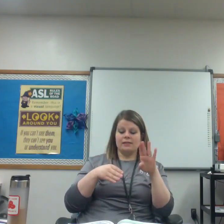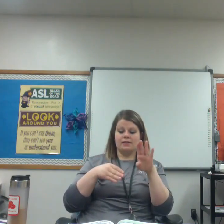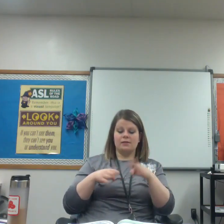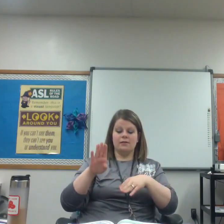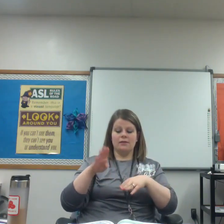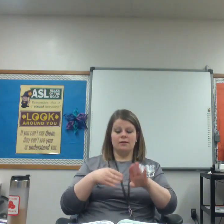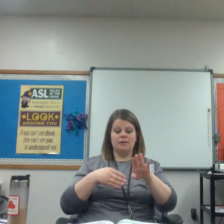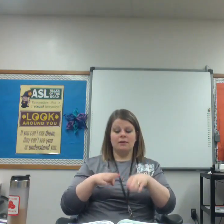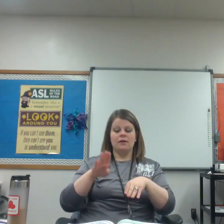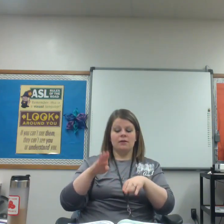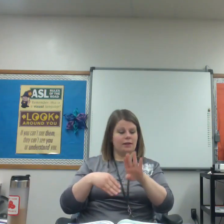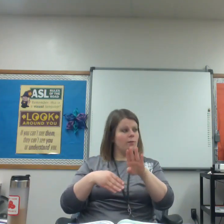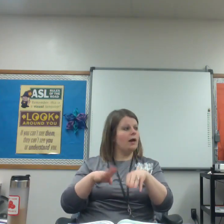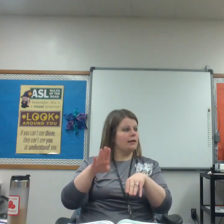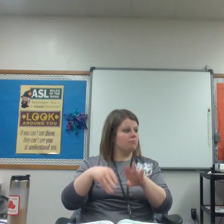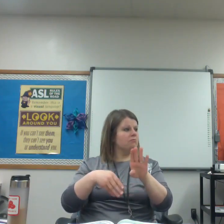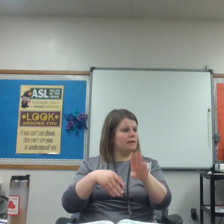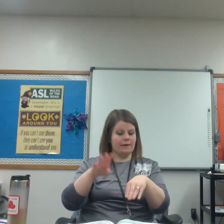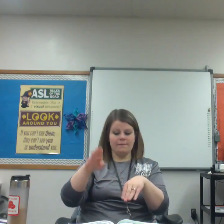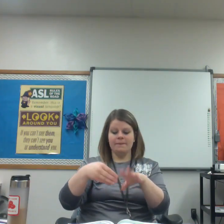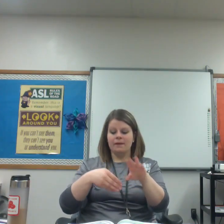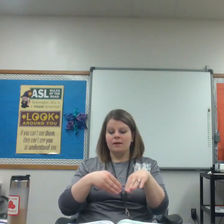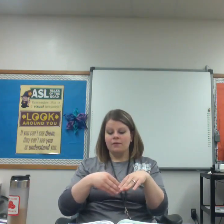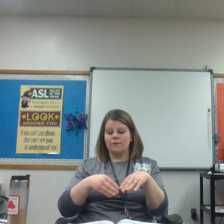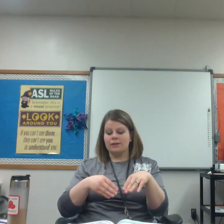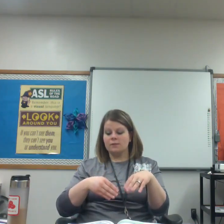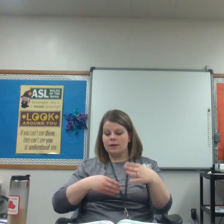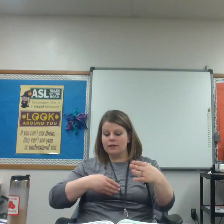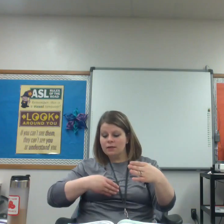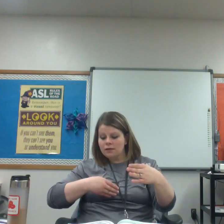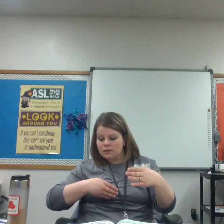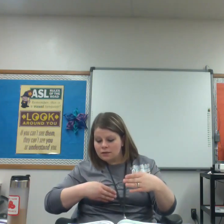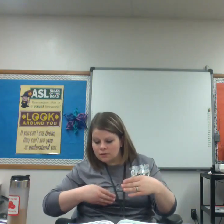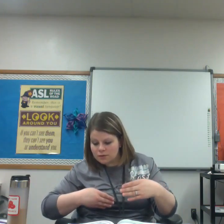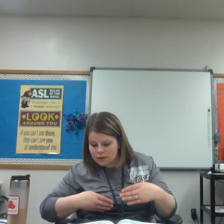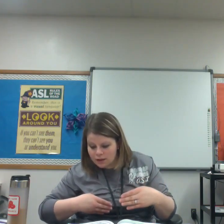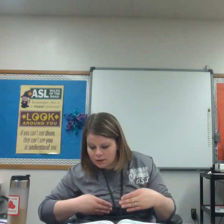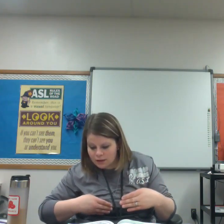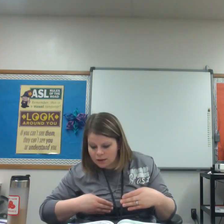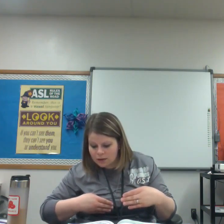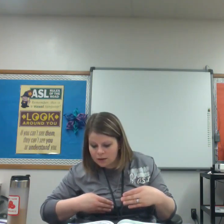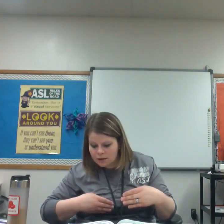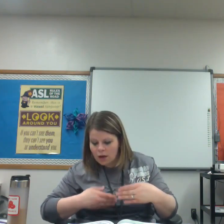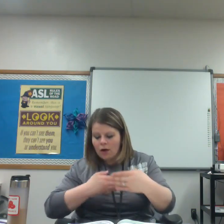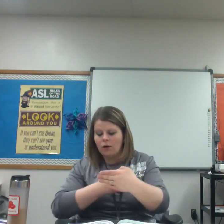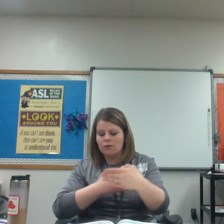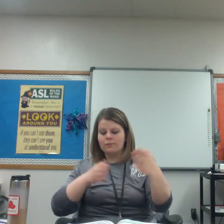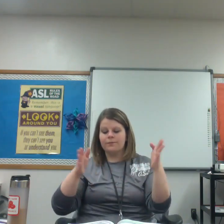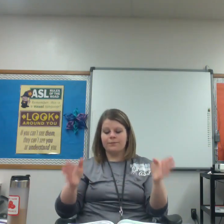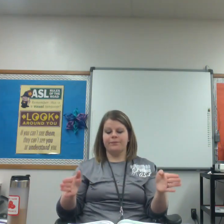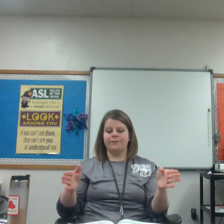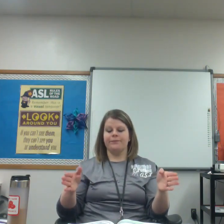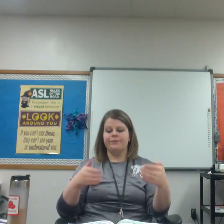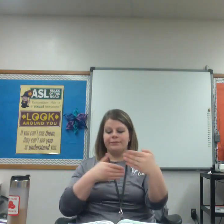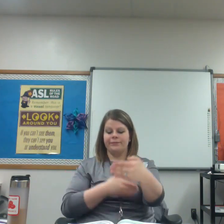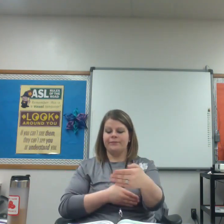this, Walking. like you're walking. Okay, for this one, which one are they doing? The Oh. room. I